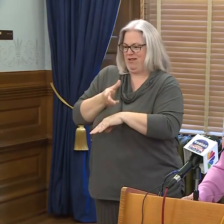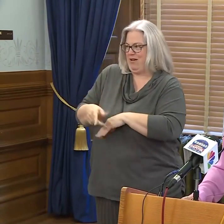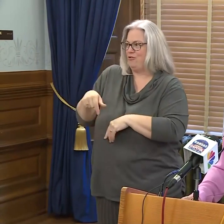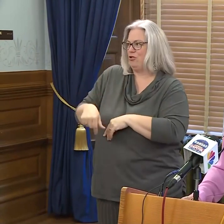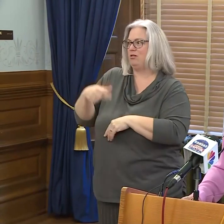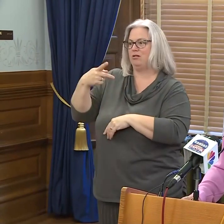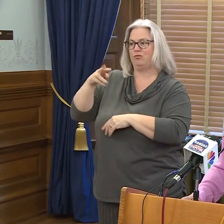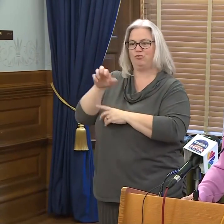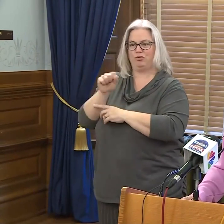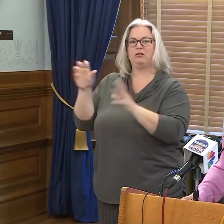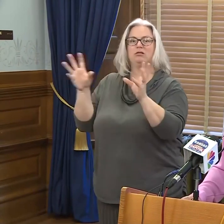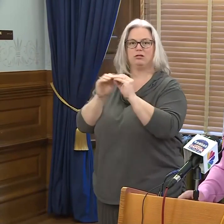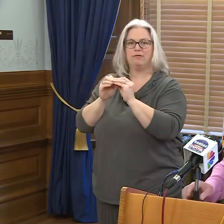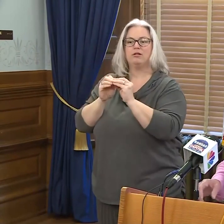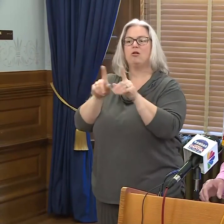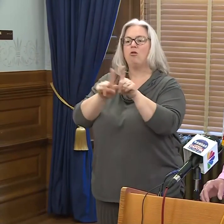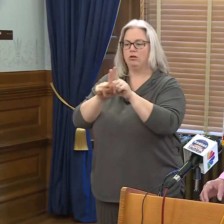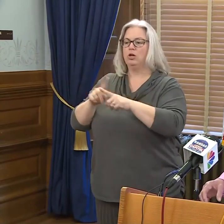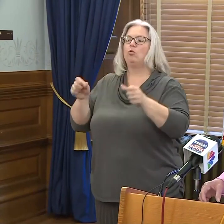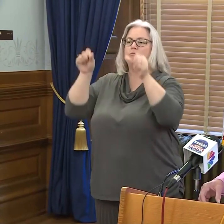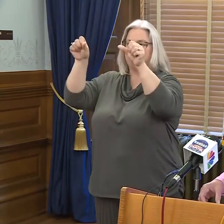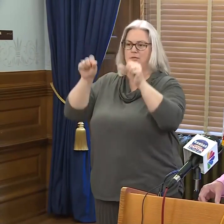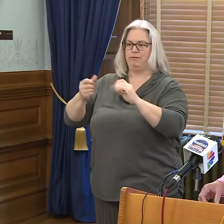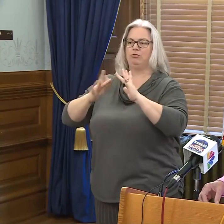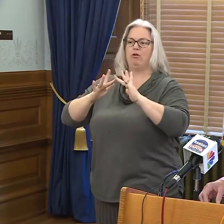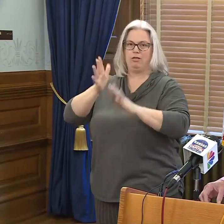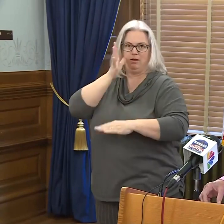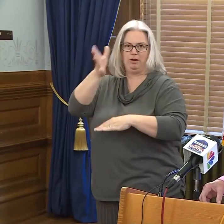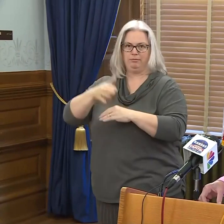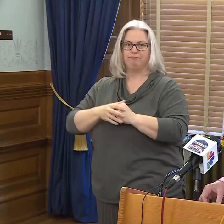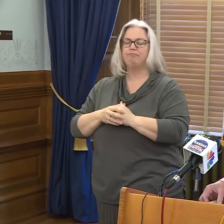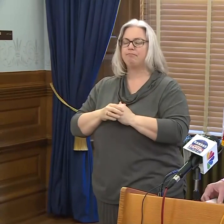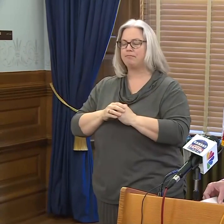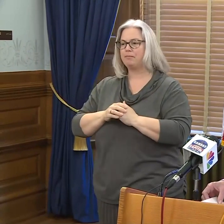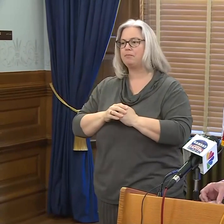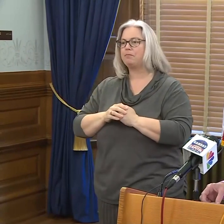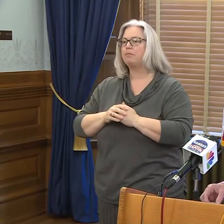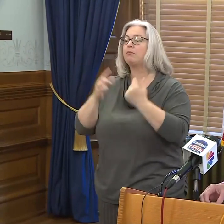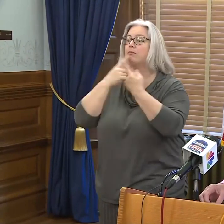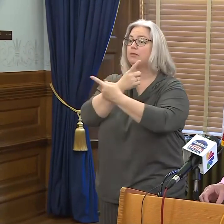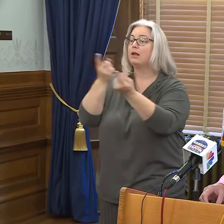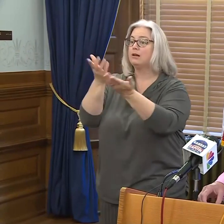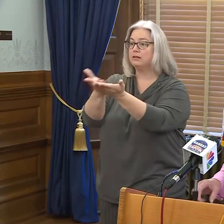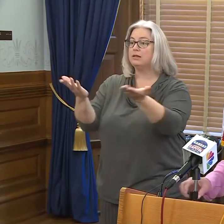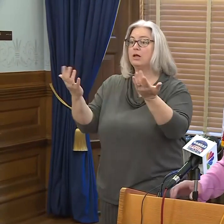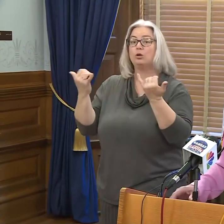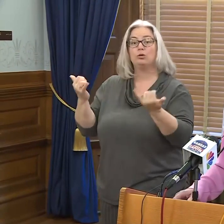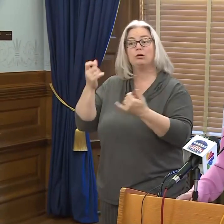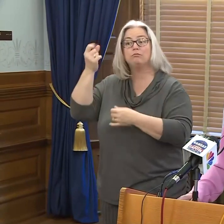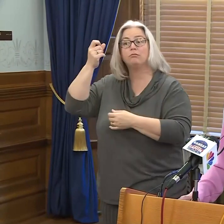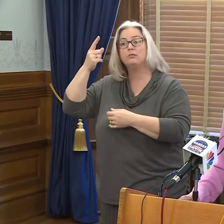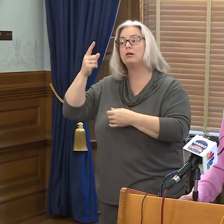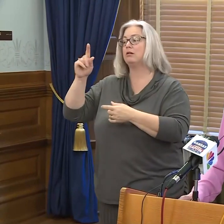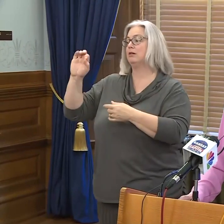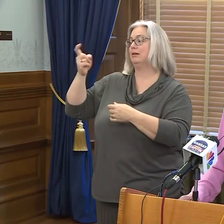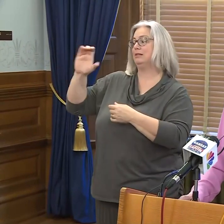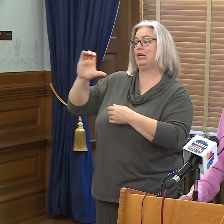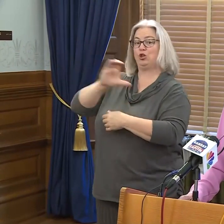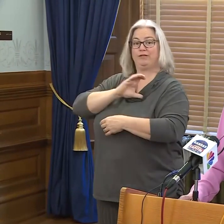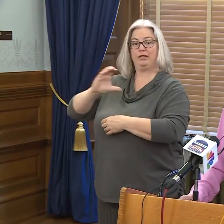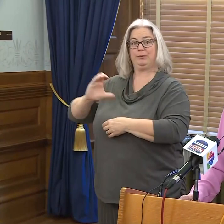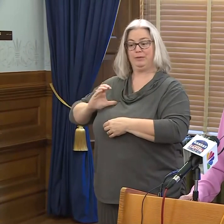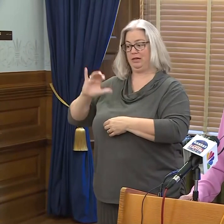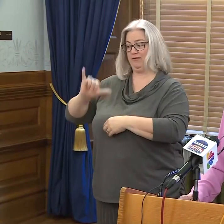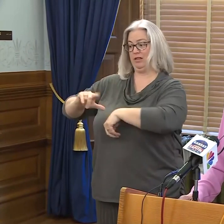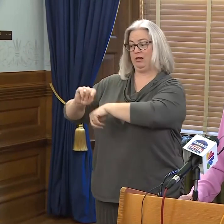press conference, and we will additionally publish it online. I can tell you now, though, that the executive committee